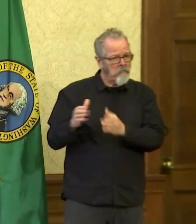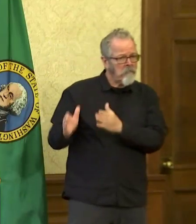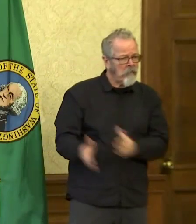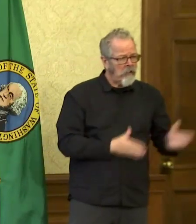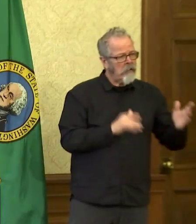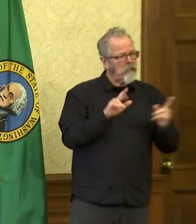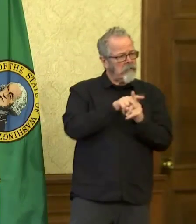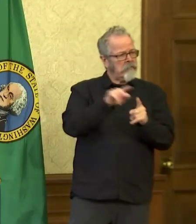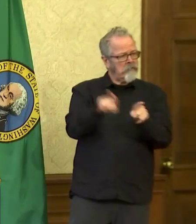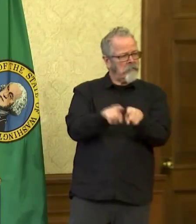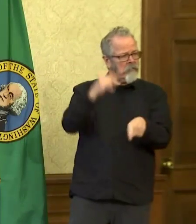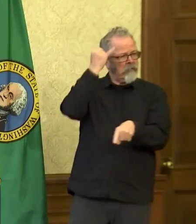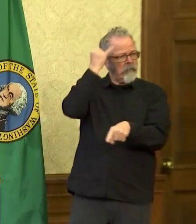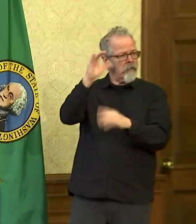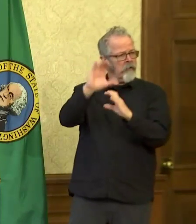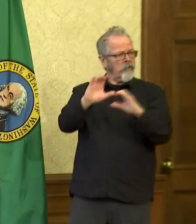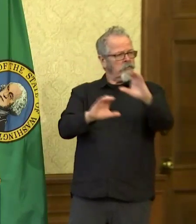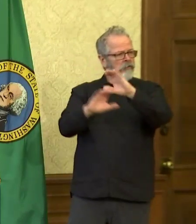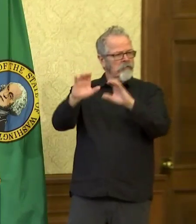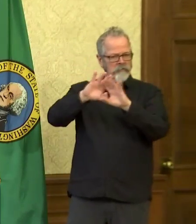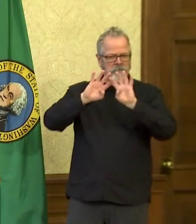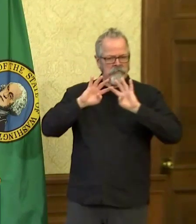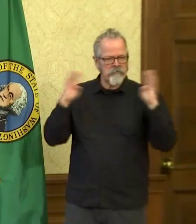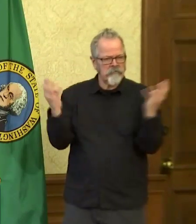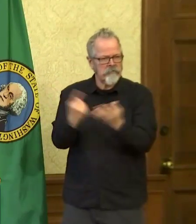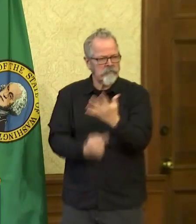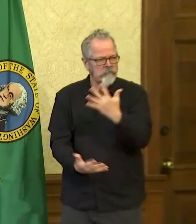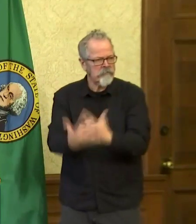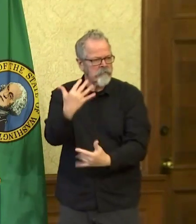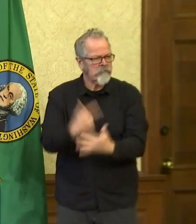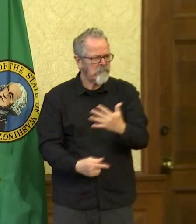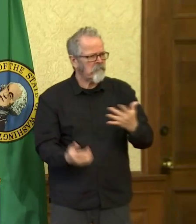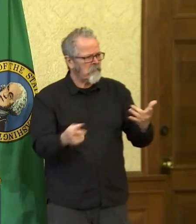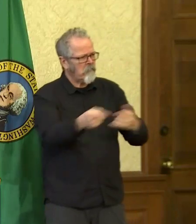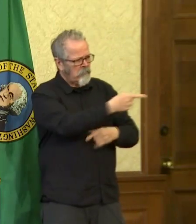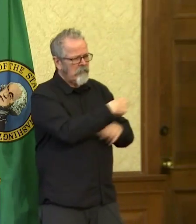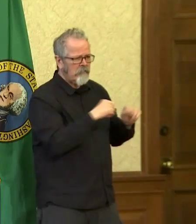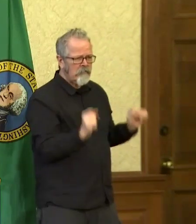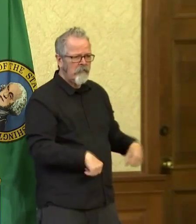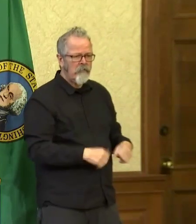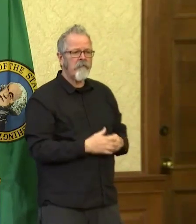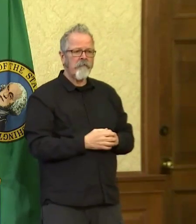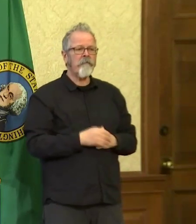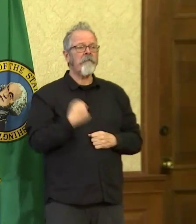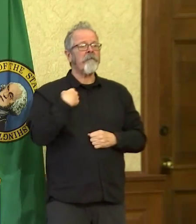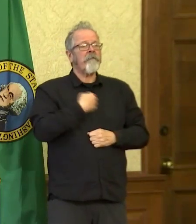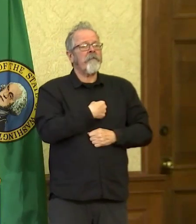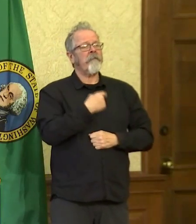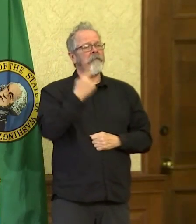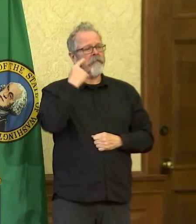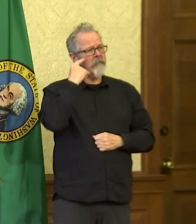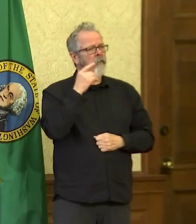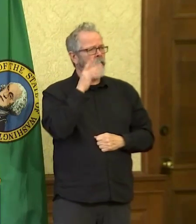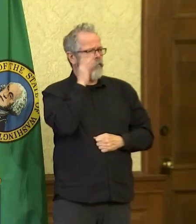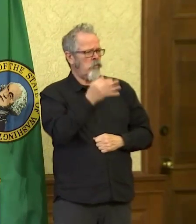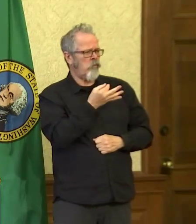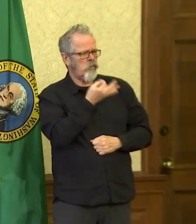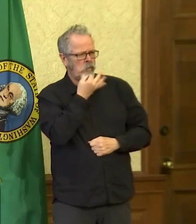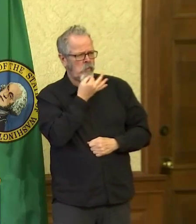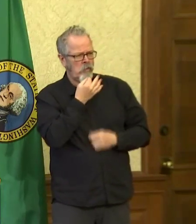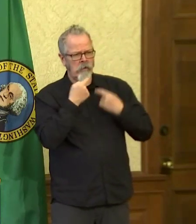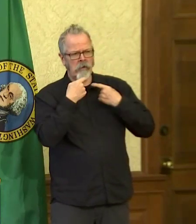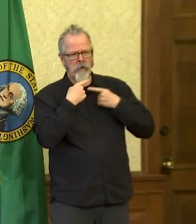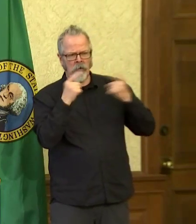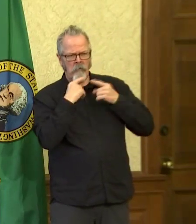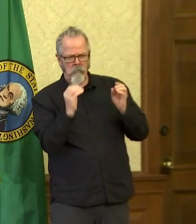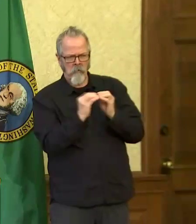that probably, in fact, we'll have one day when we talk about that tomorrow in depth. Next we go to Glenn Farley